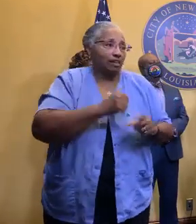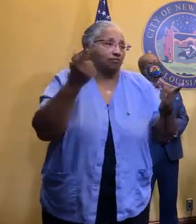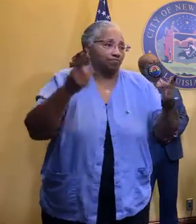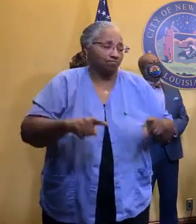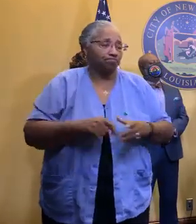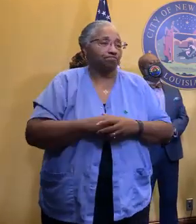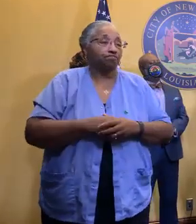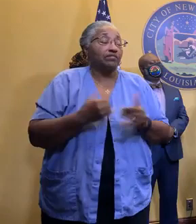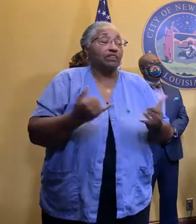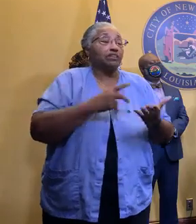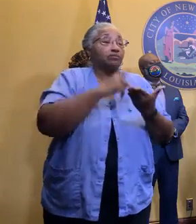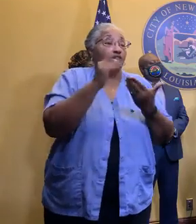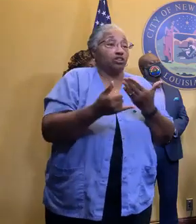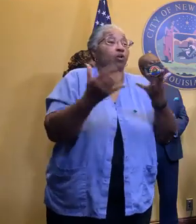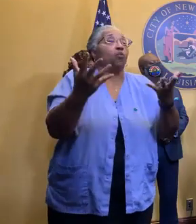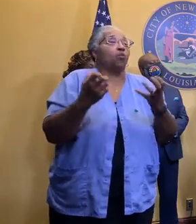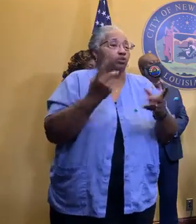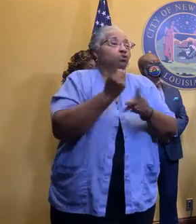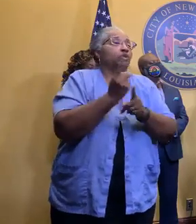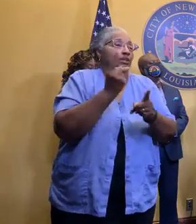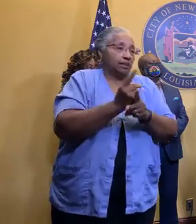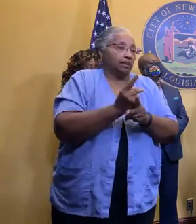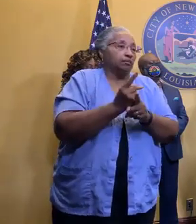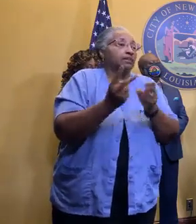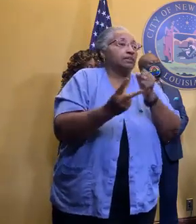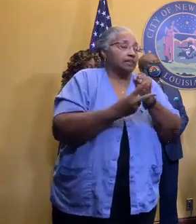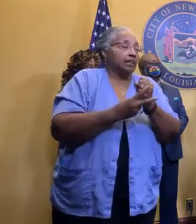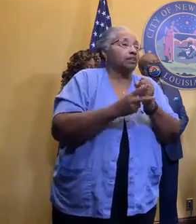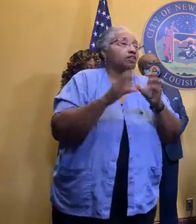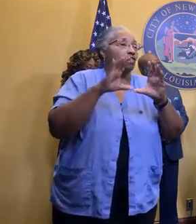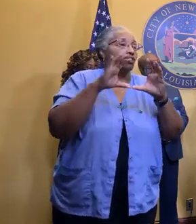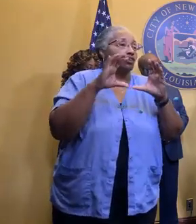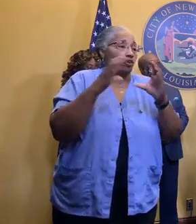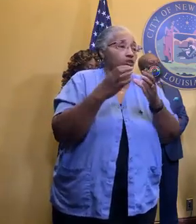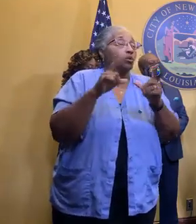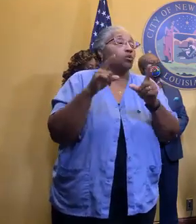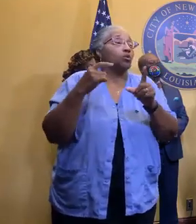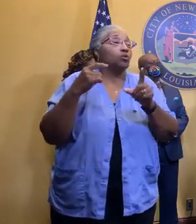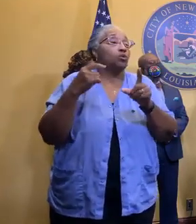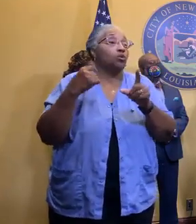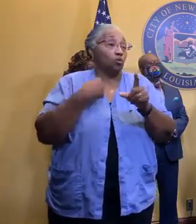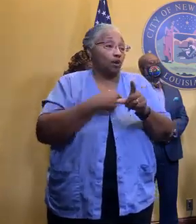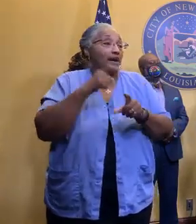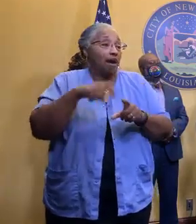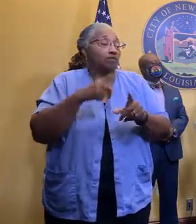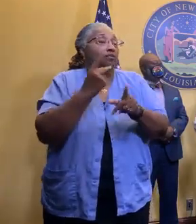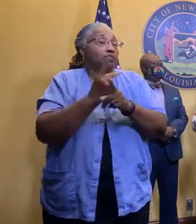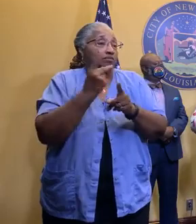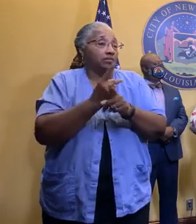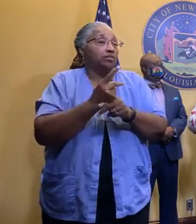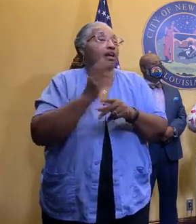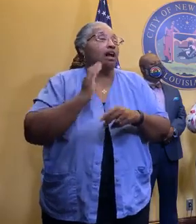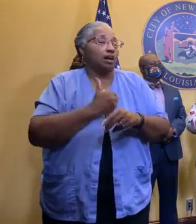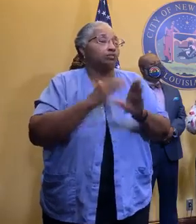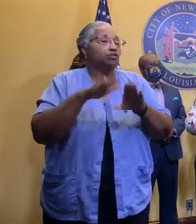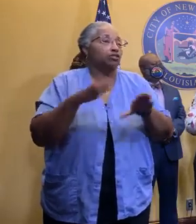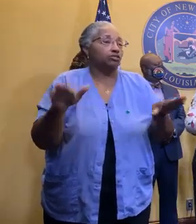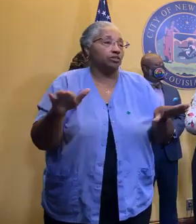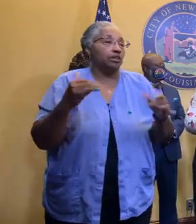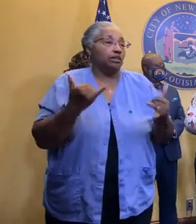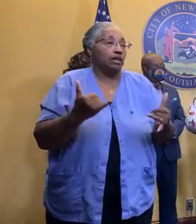is to preserve the culture, and to do that, we must preserve our children. Now I will introduce you to